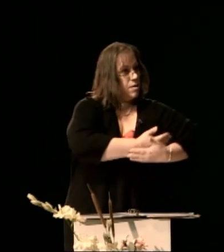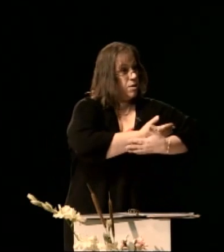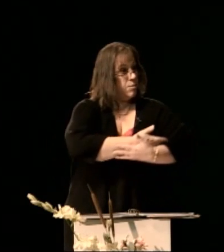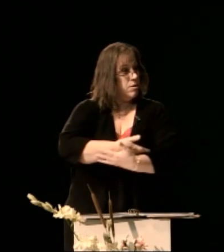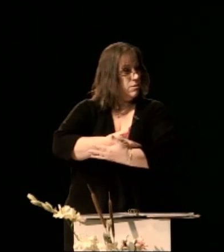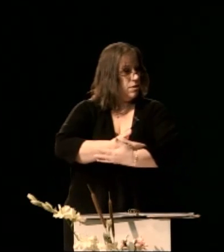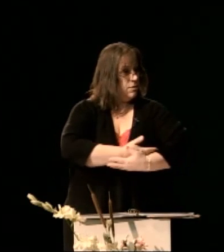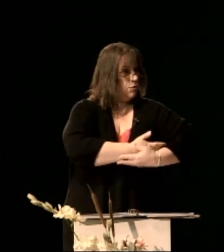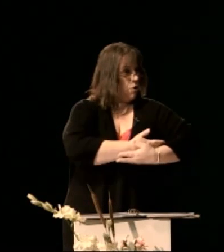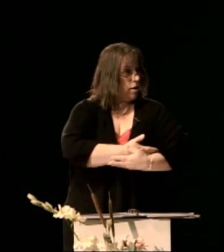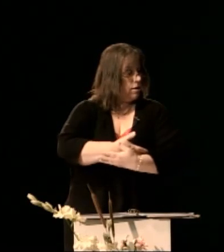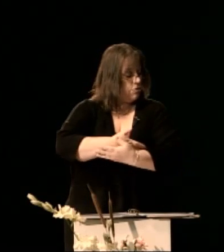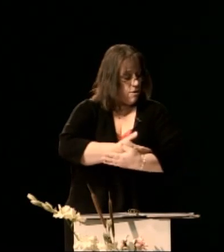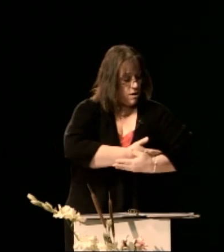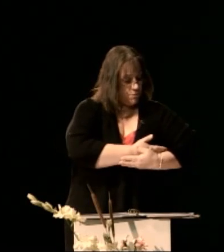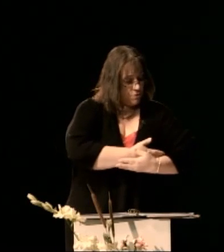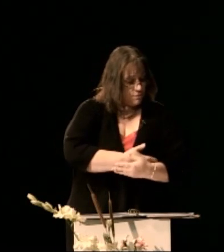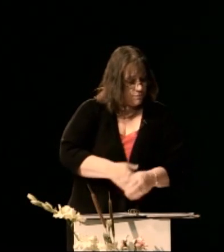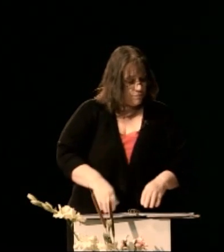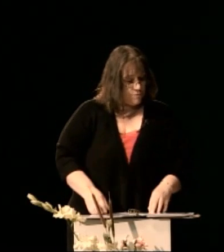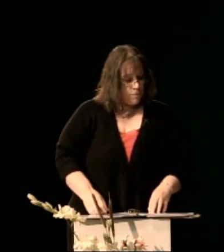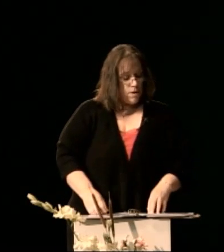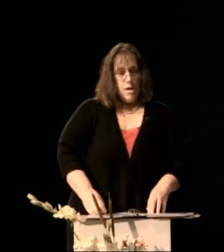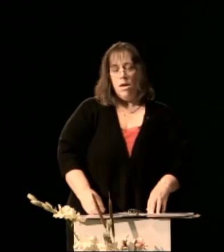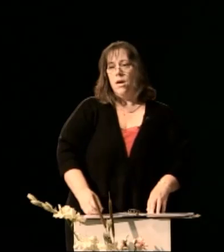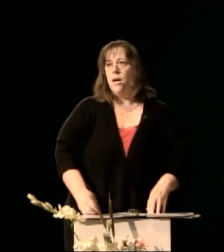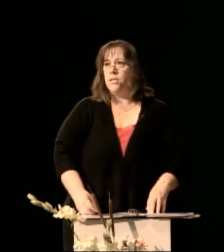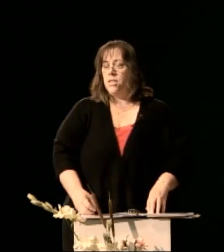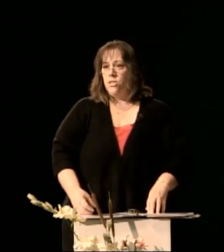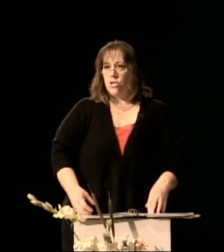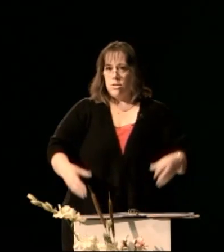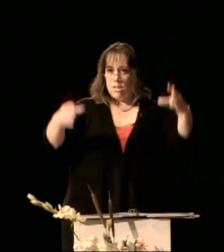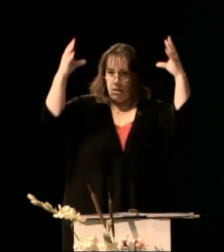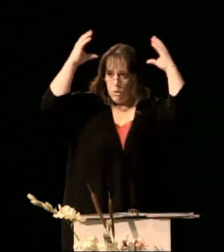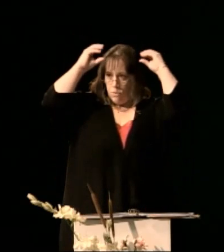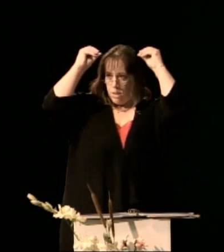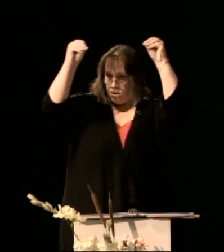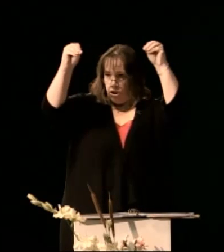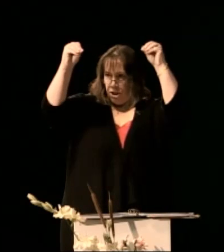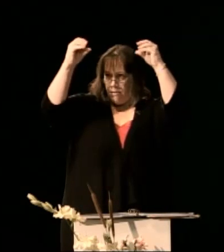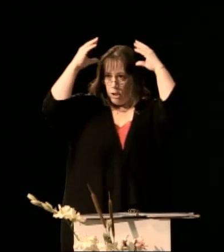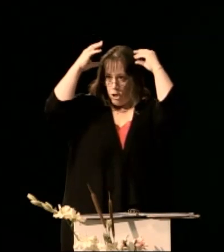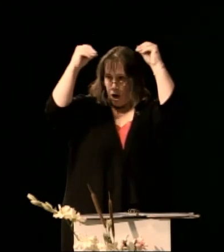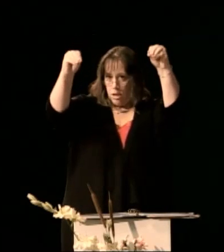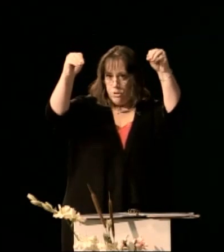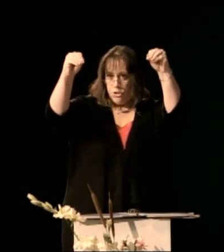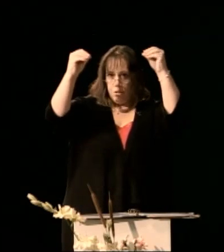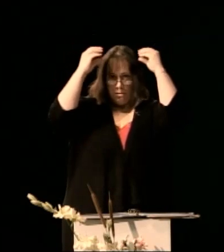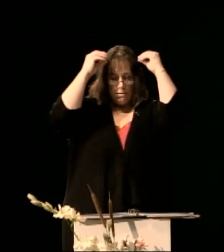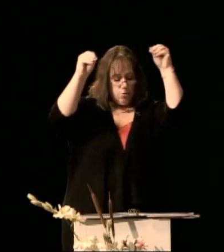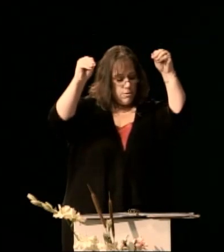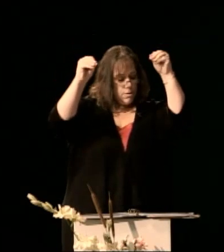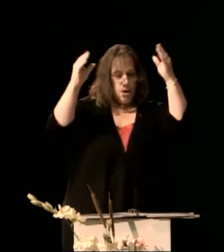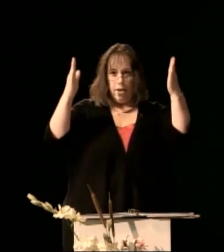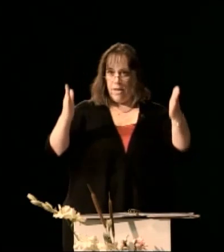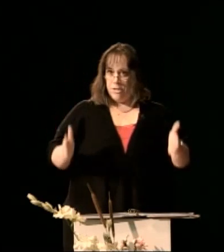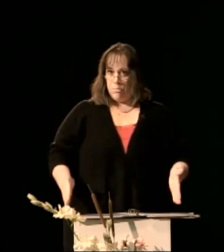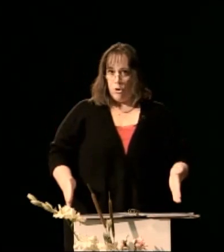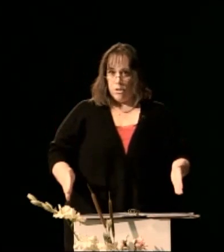baby, you're rocking in your arms. A teacher is someone who has the sharing their knowledge, and then it's the person